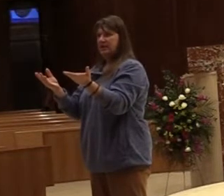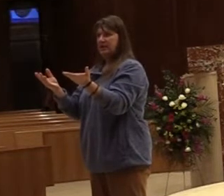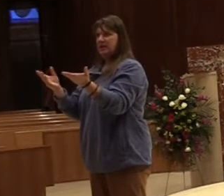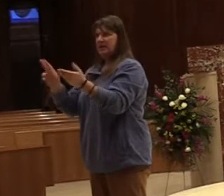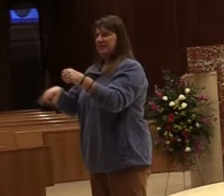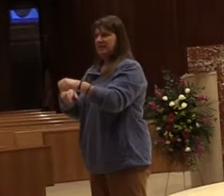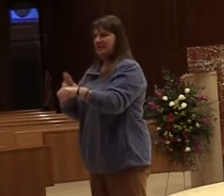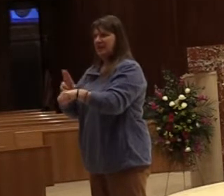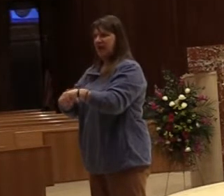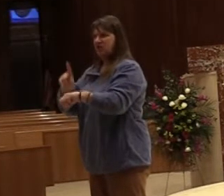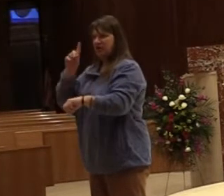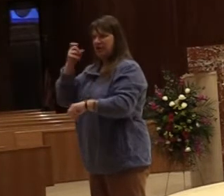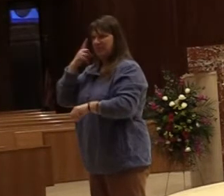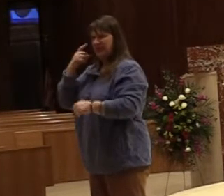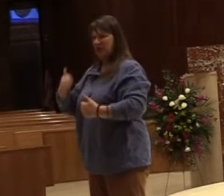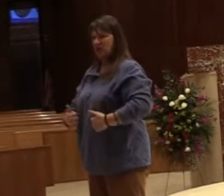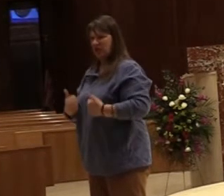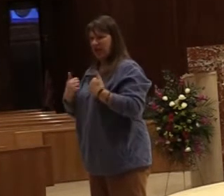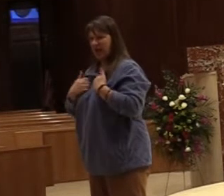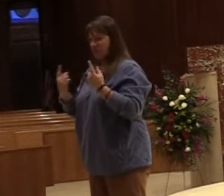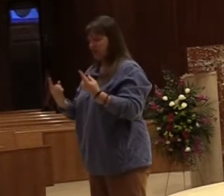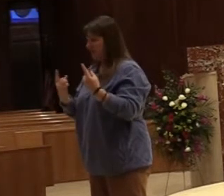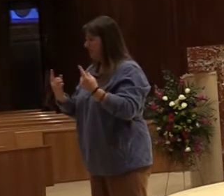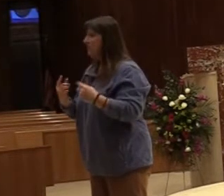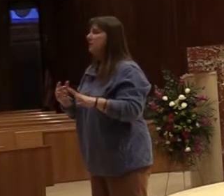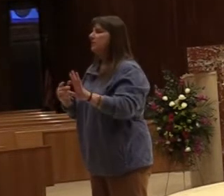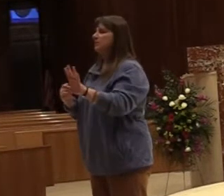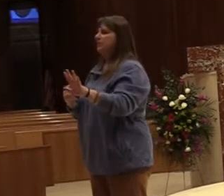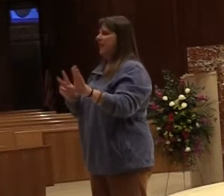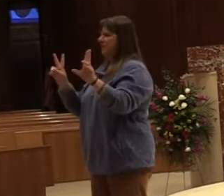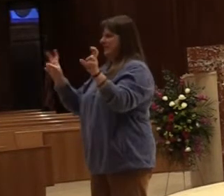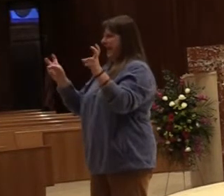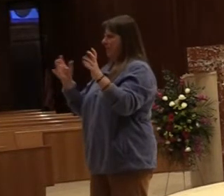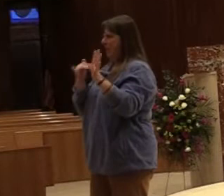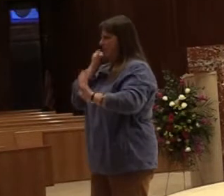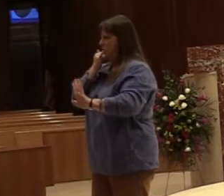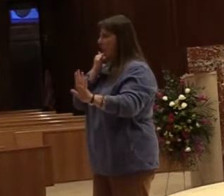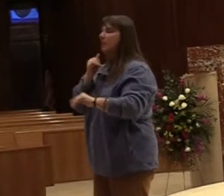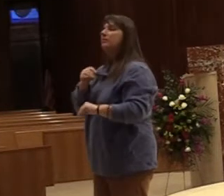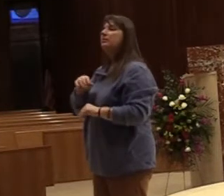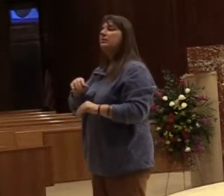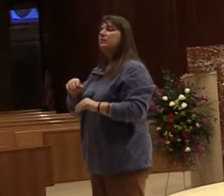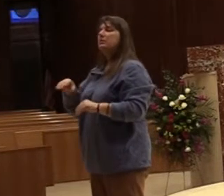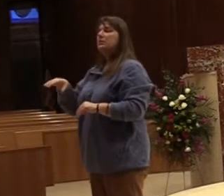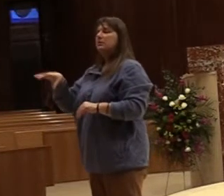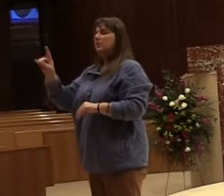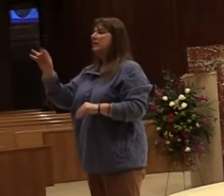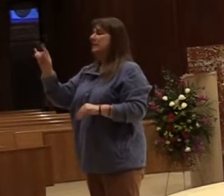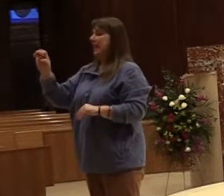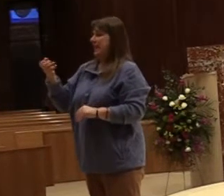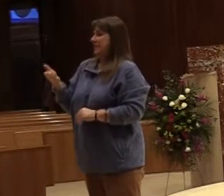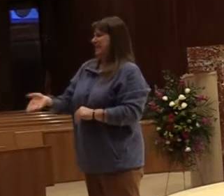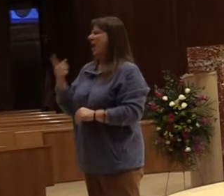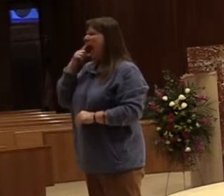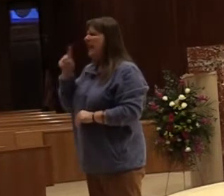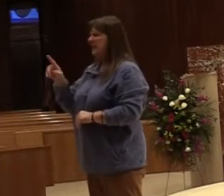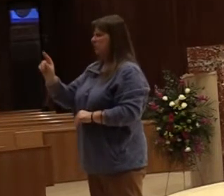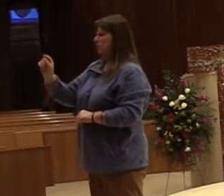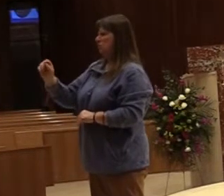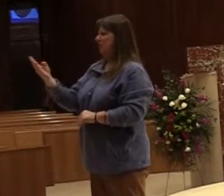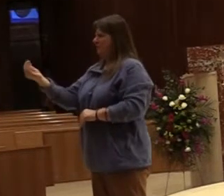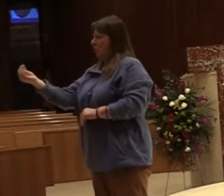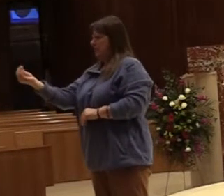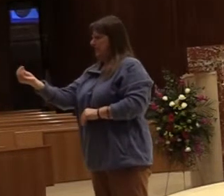this excerpt was written in about 2014, but really, and it says the date on that, but really this book was published